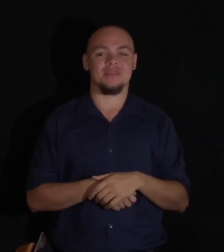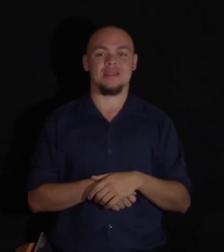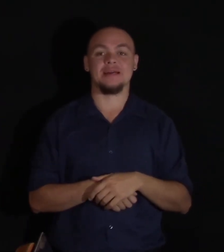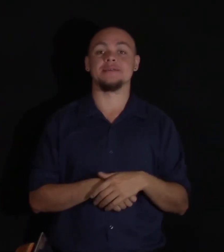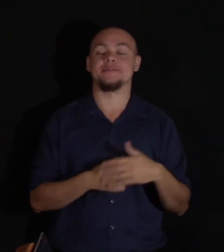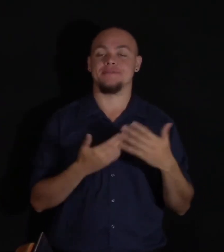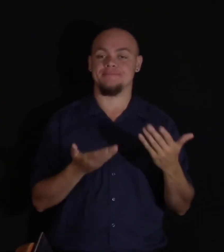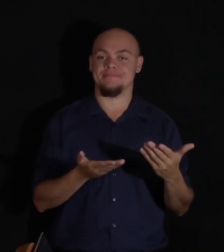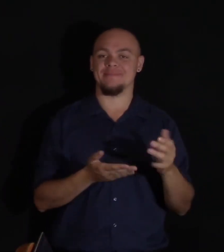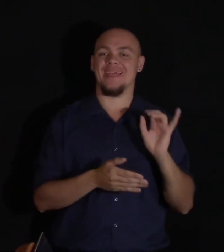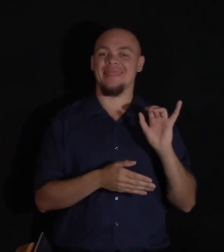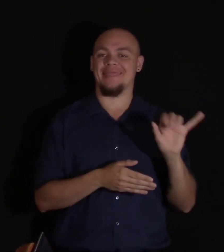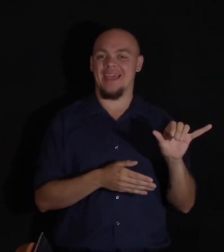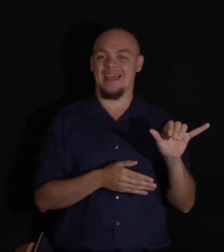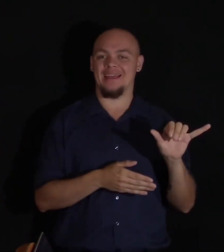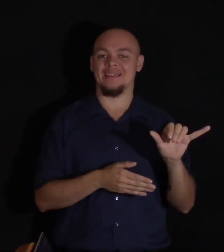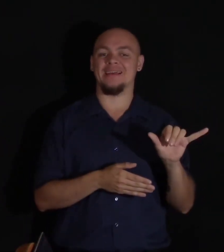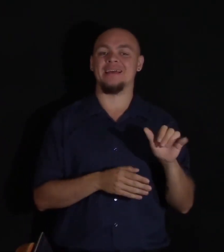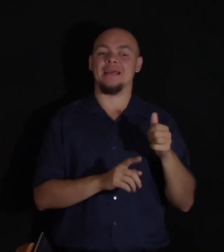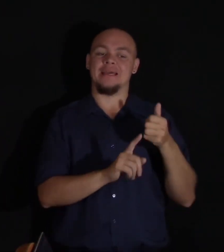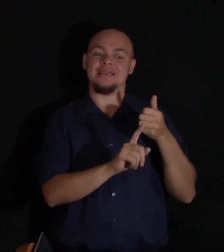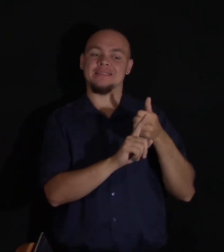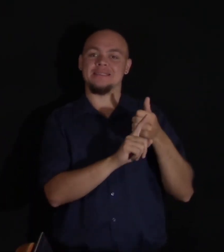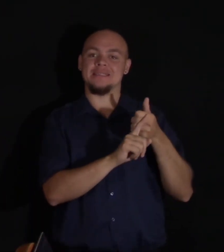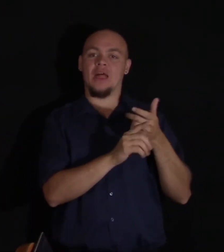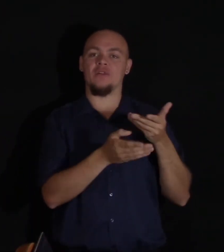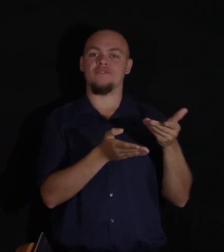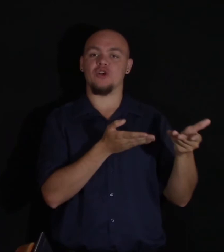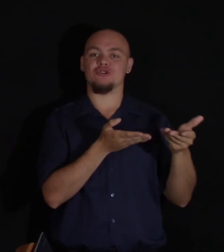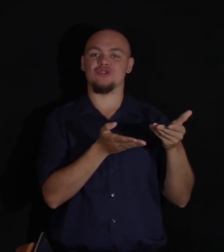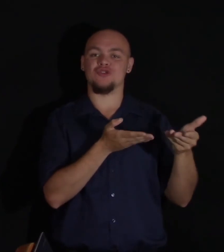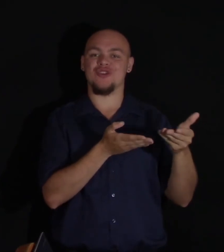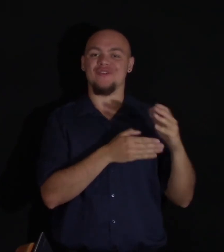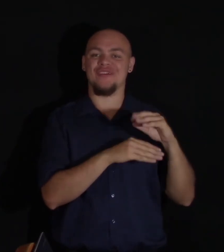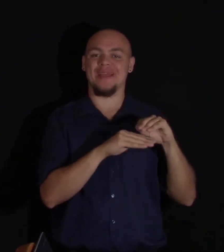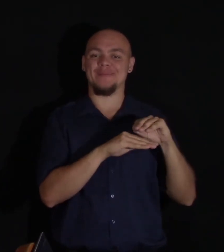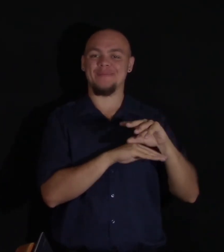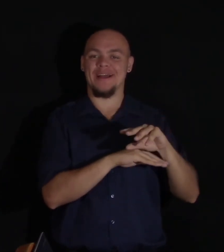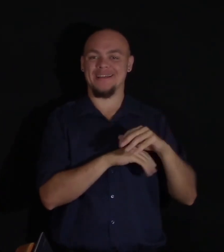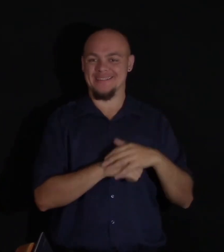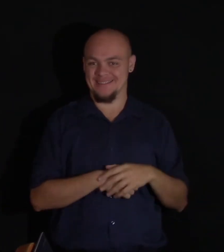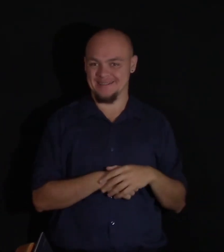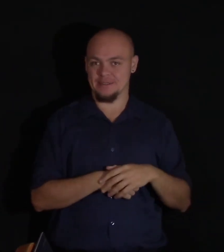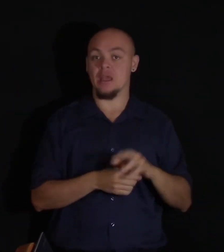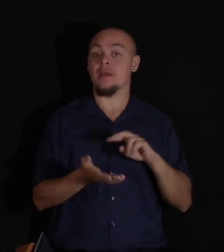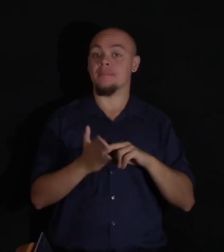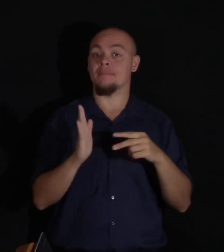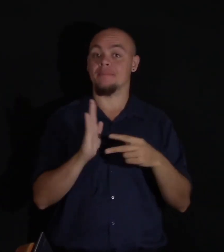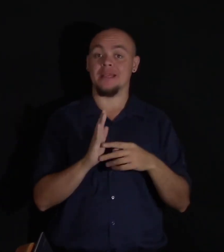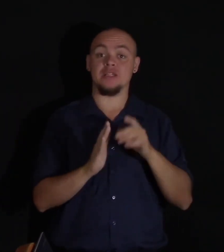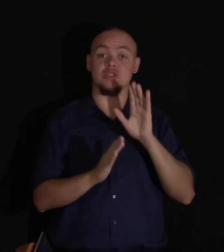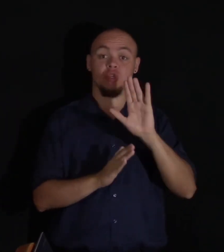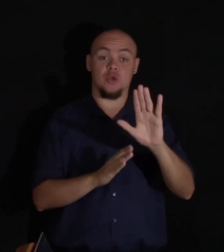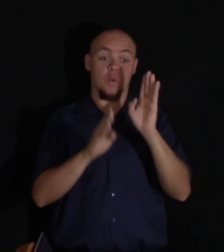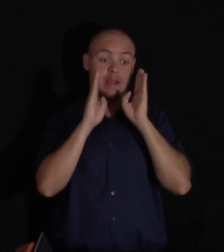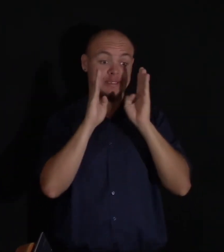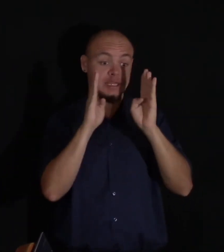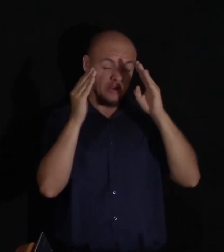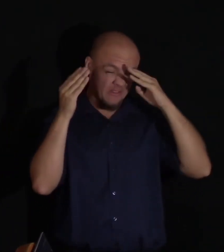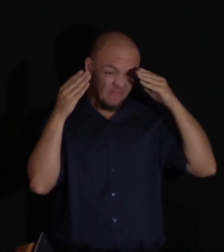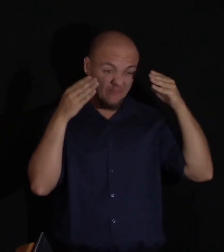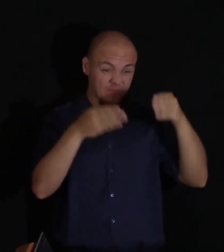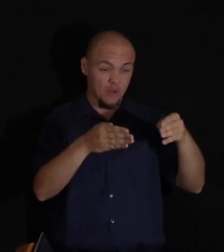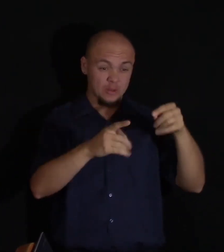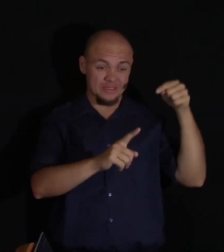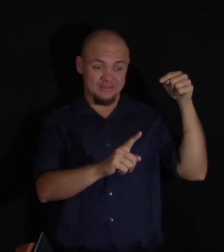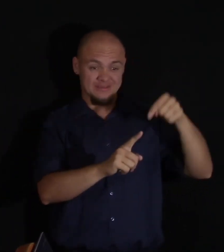This is the so-called self-serving bias. It is a tendency that we focus our attention only